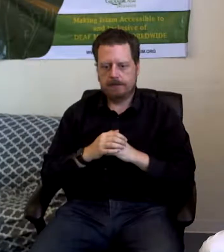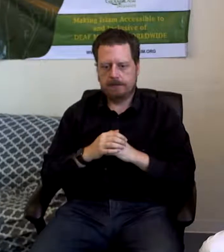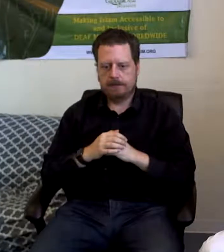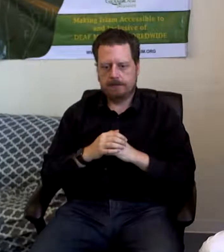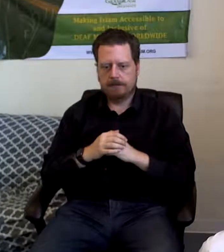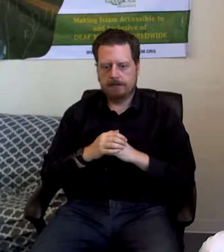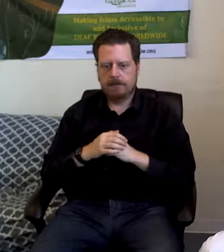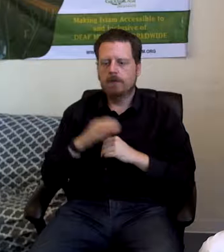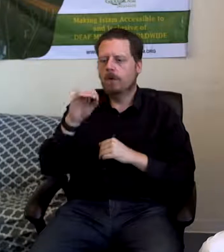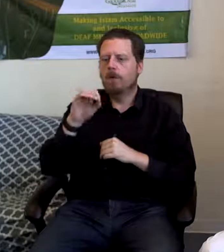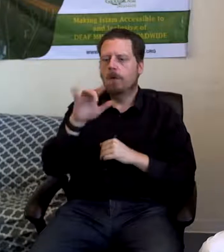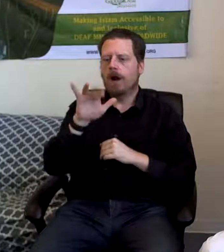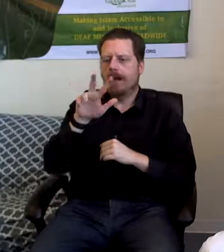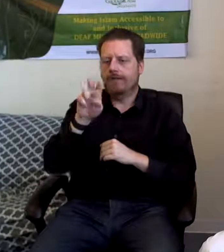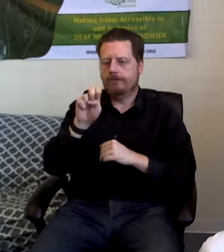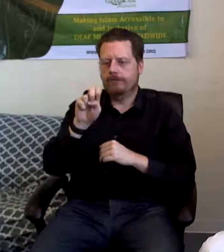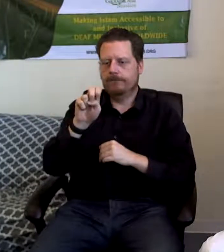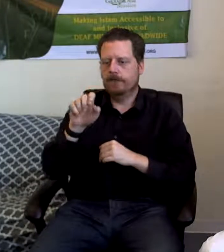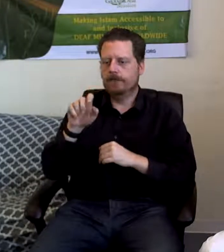an olive tree,